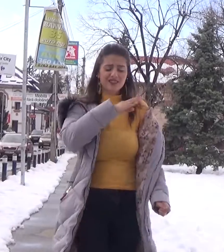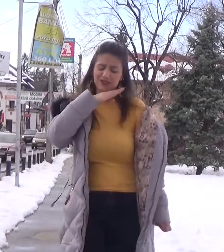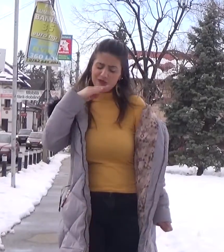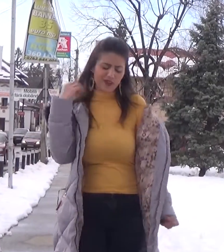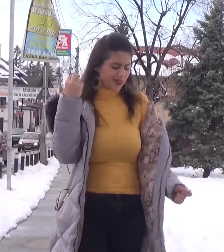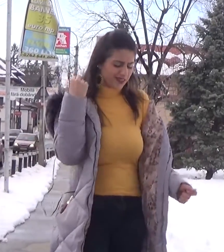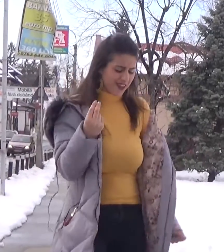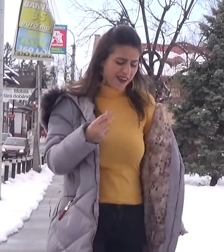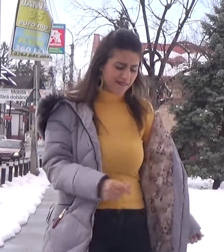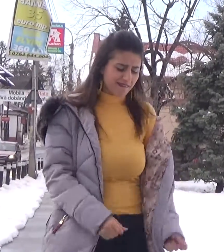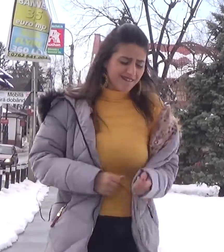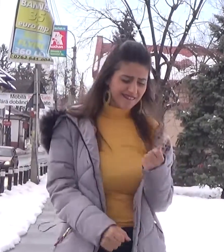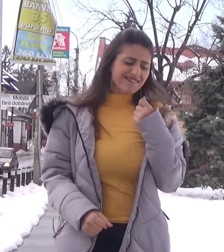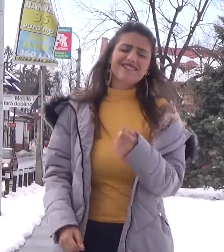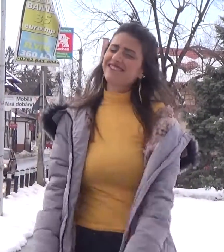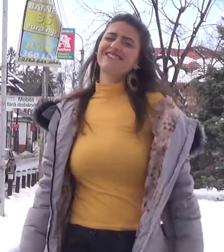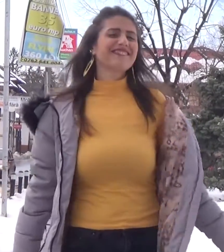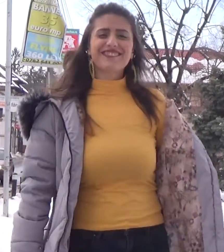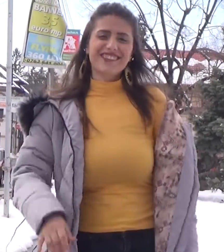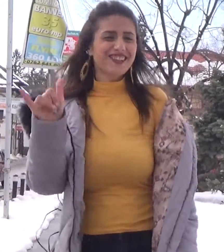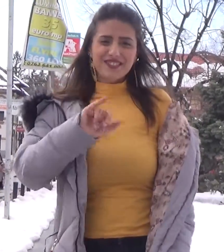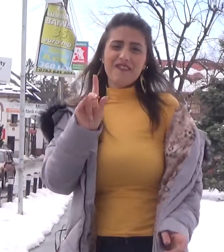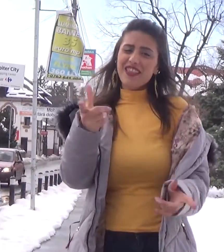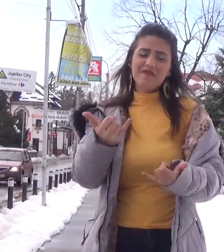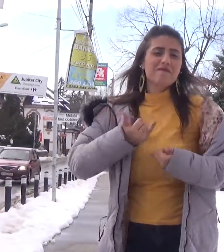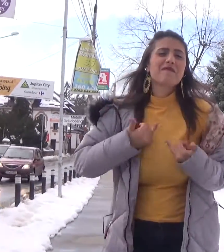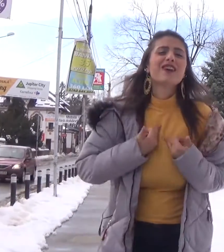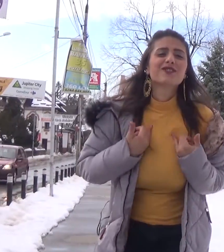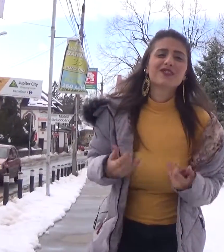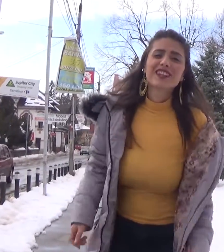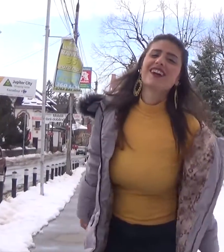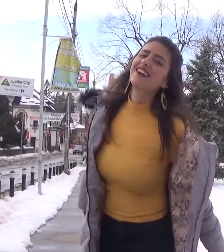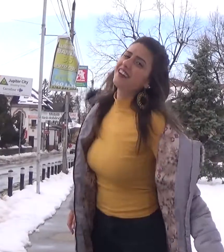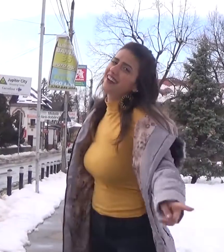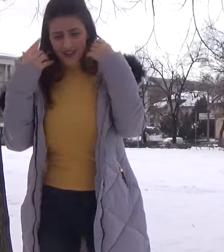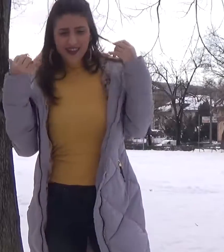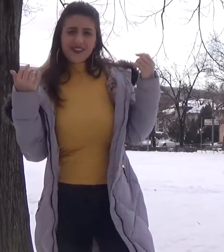No medicine is strong enough. Someone help me.